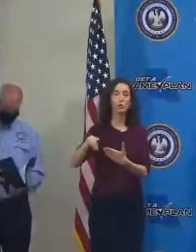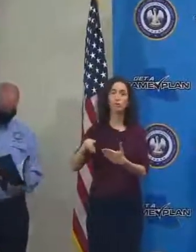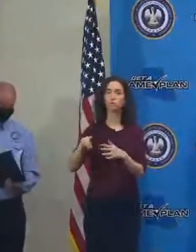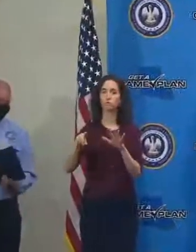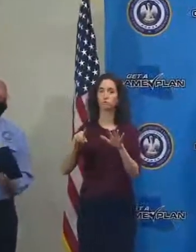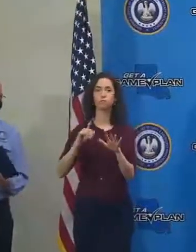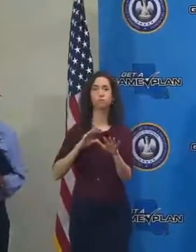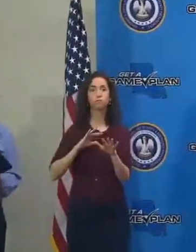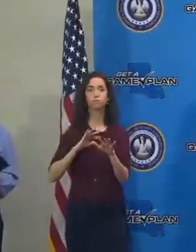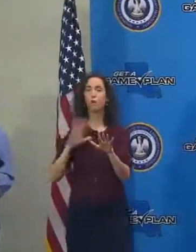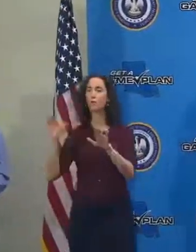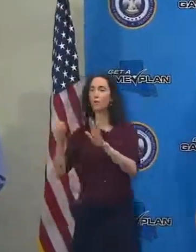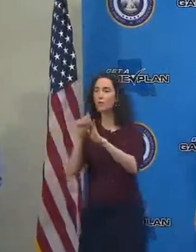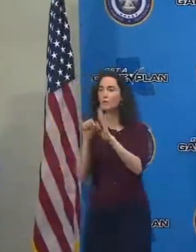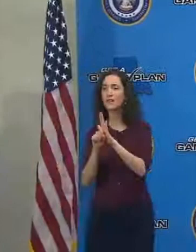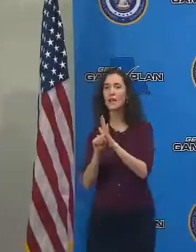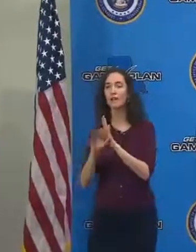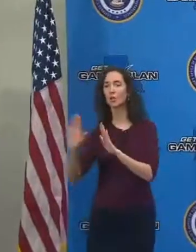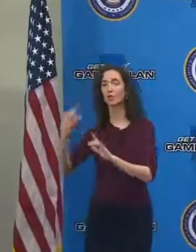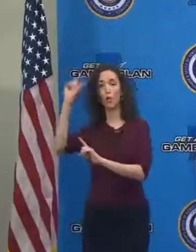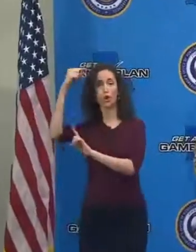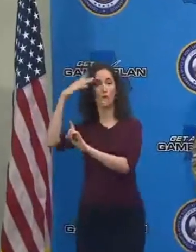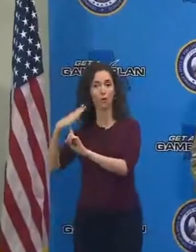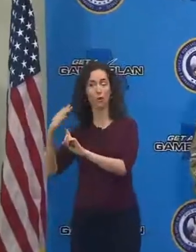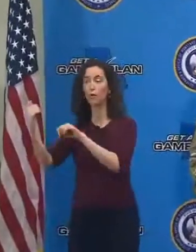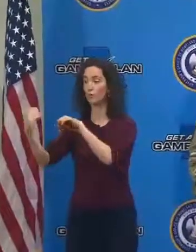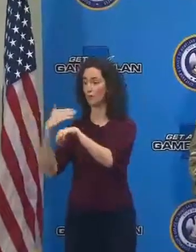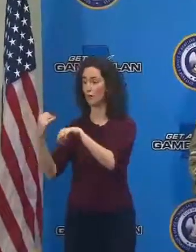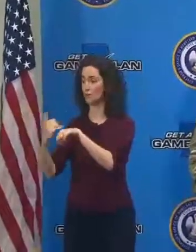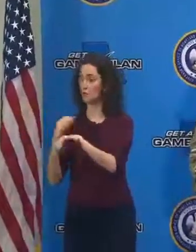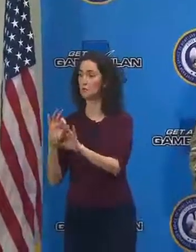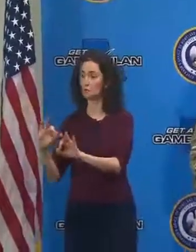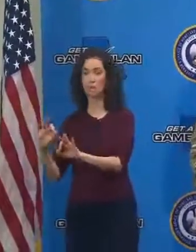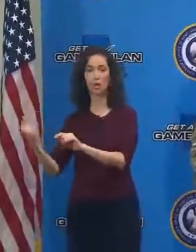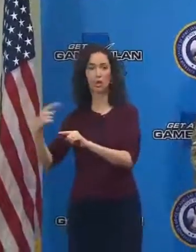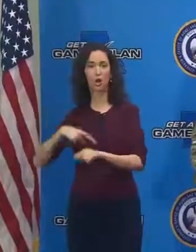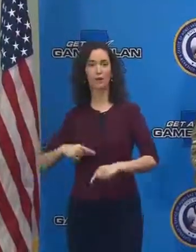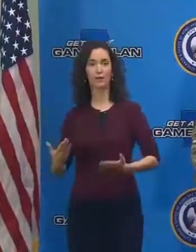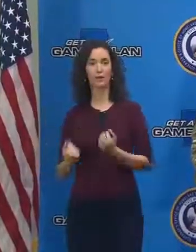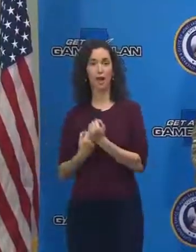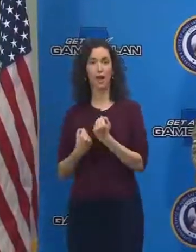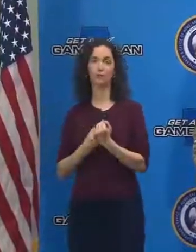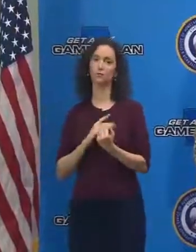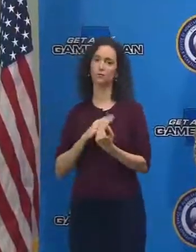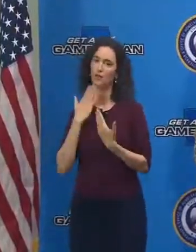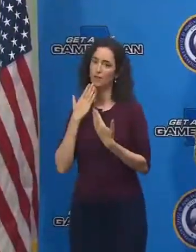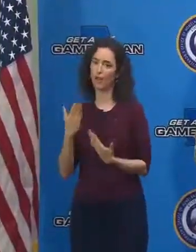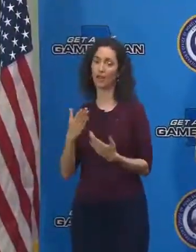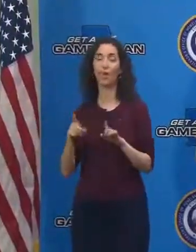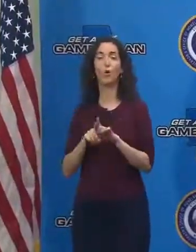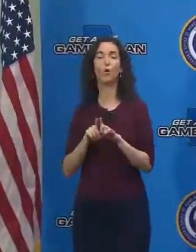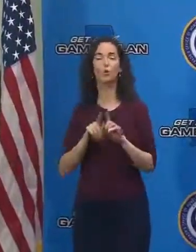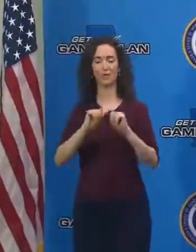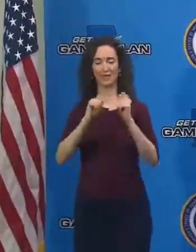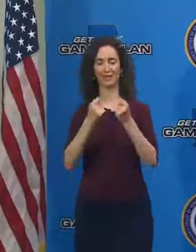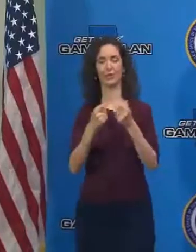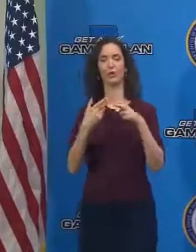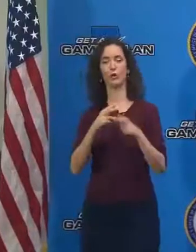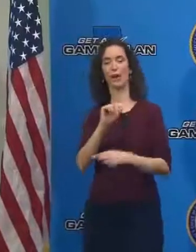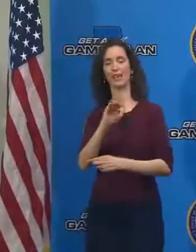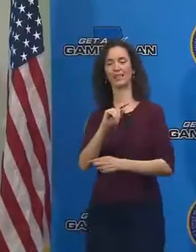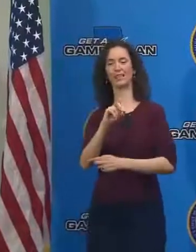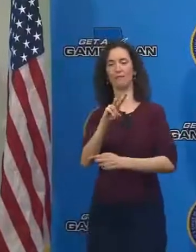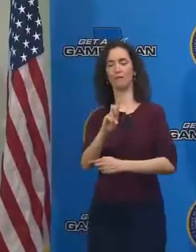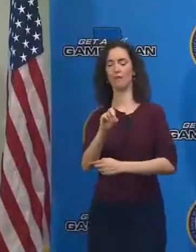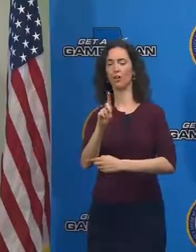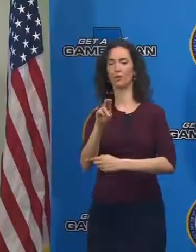and the governors for allowing them to come here to help us, and our active duty teammates that are supporting Louisiana for Hurricane